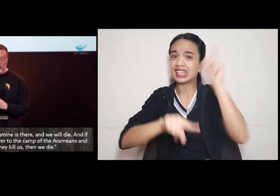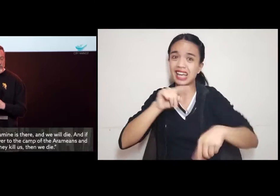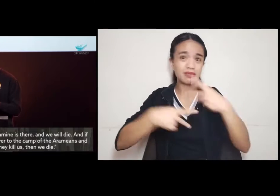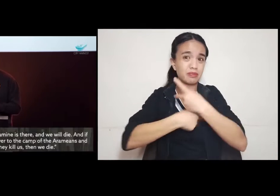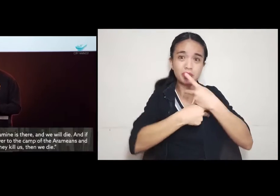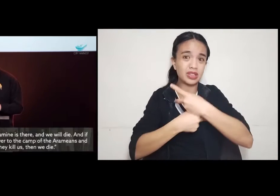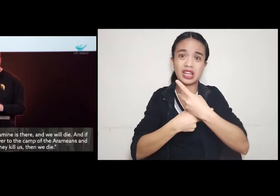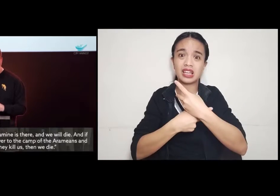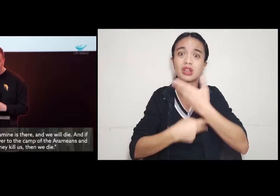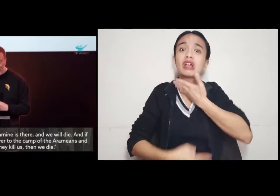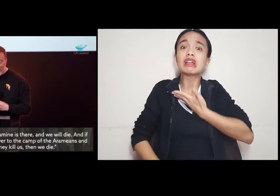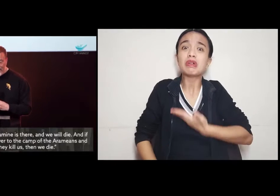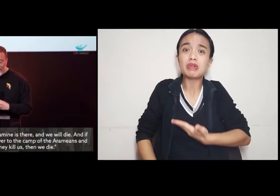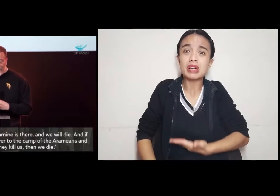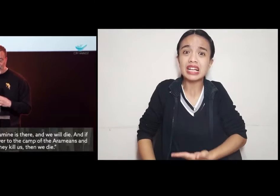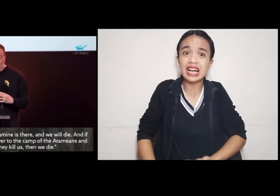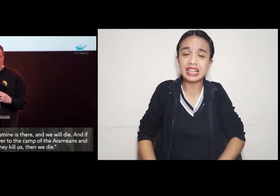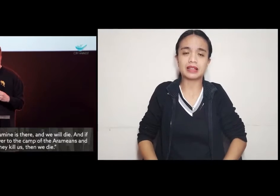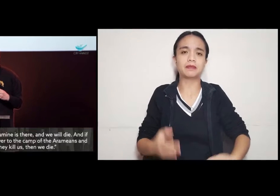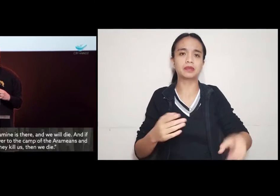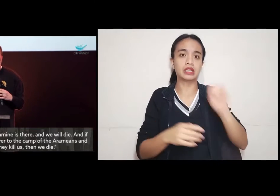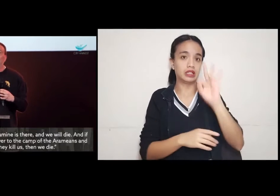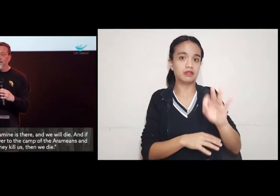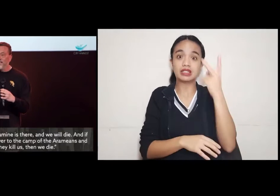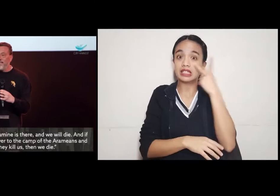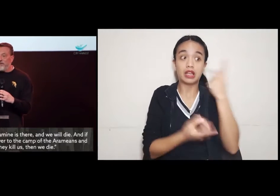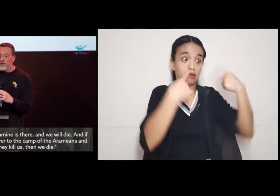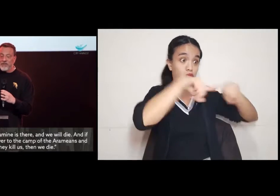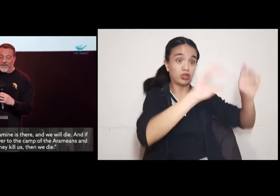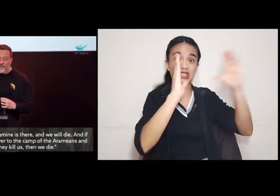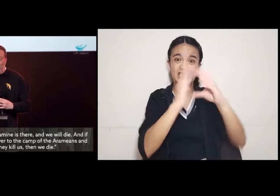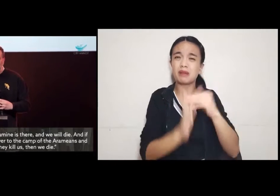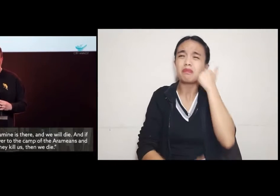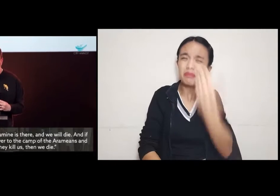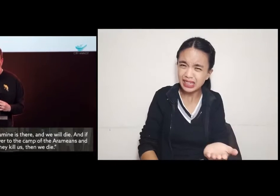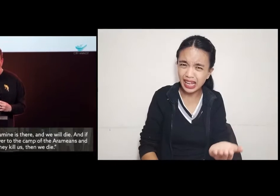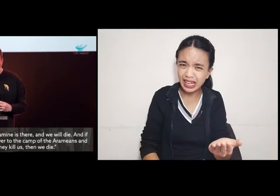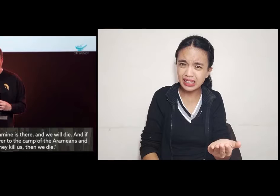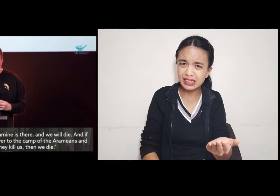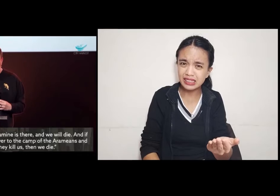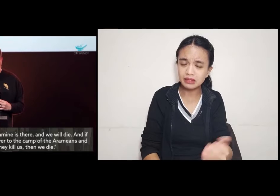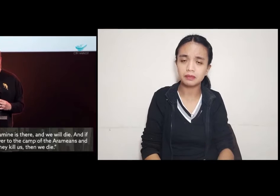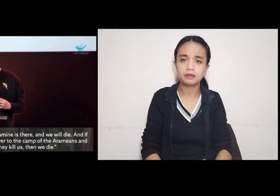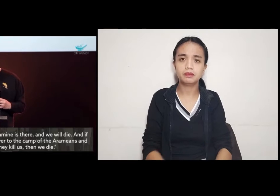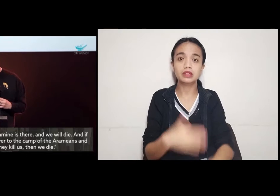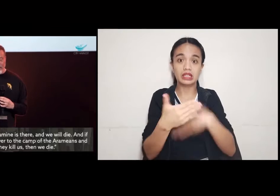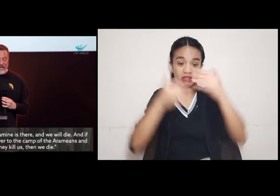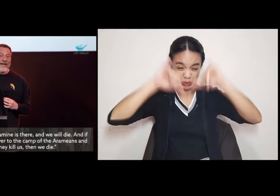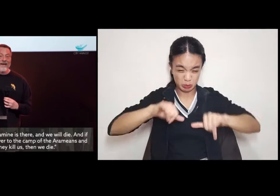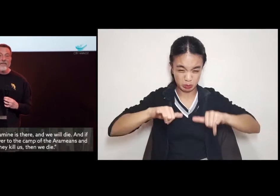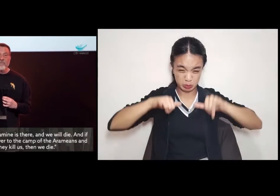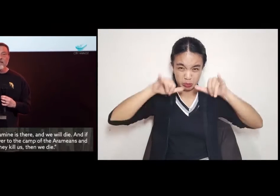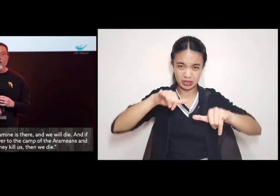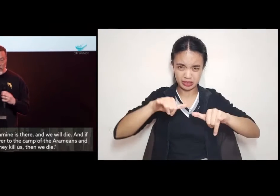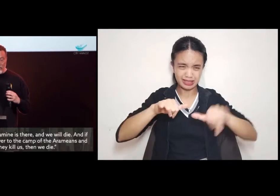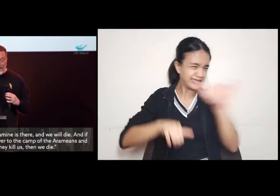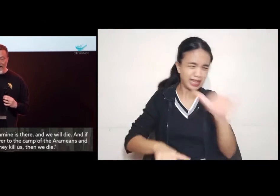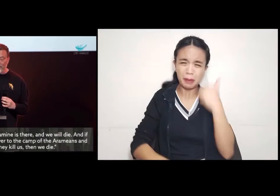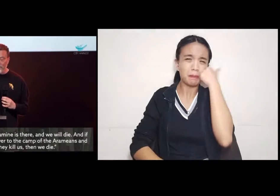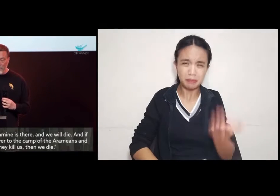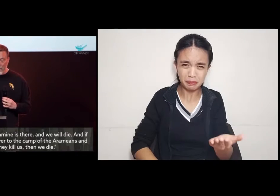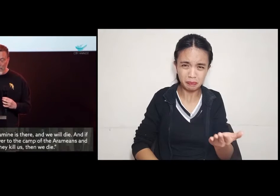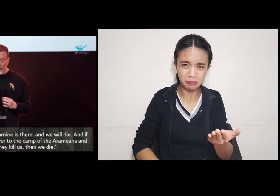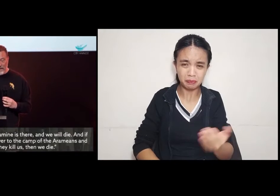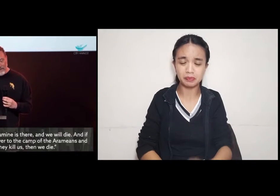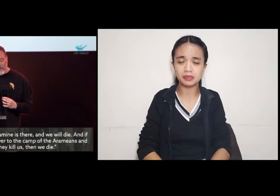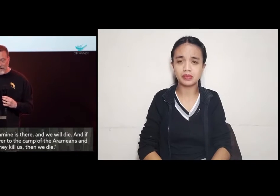protect themselves from the famine. And so if we go into the city, we're just going to die with them. And if we stay here, we will